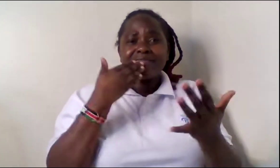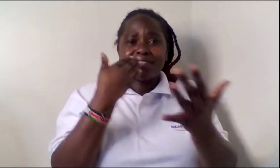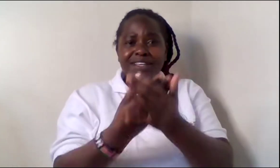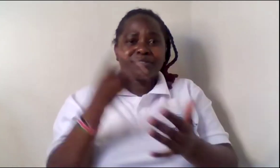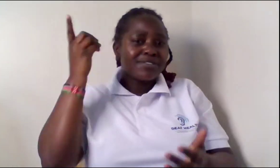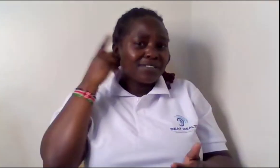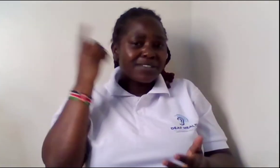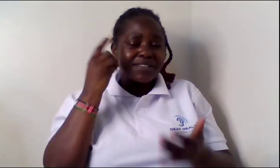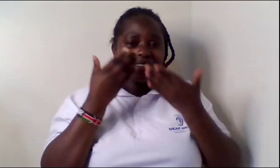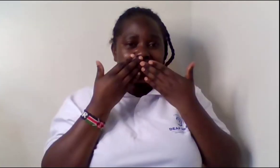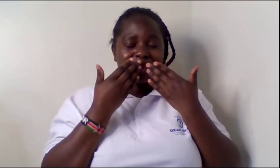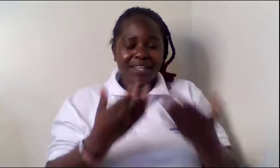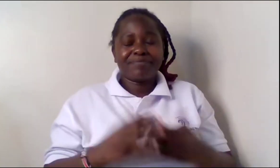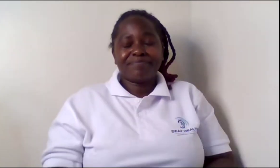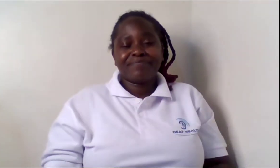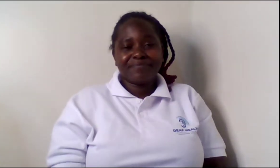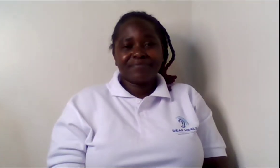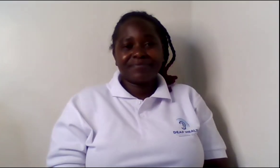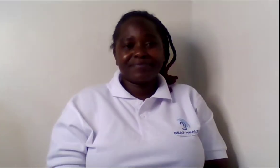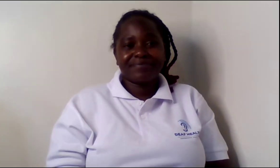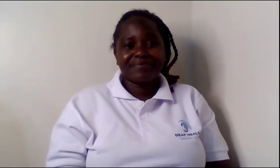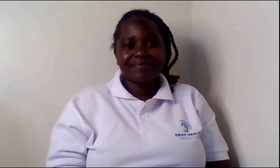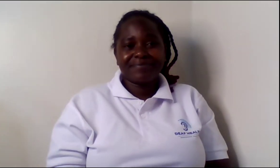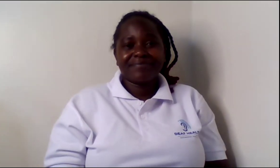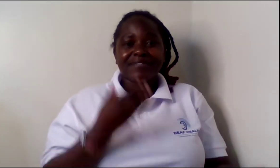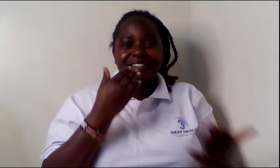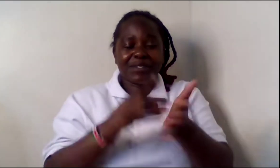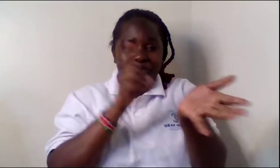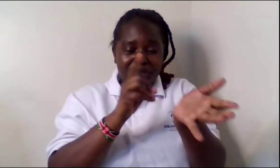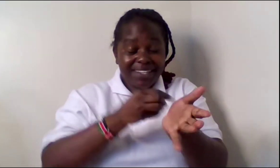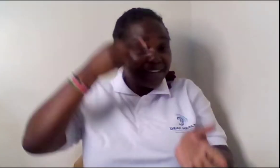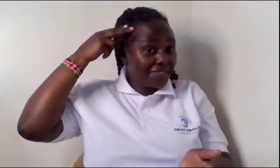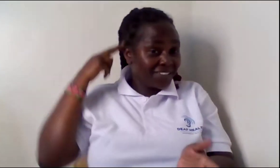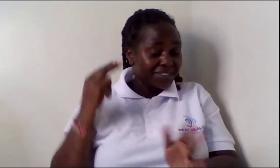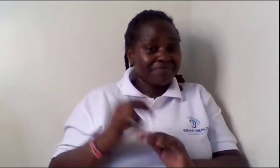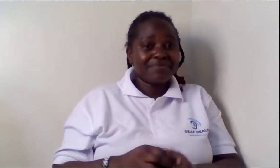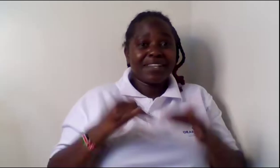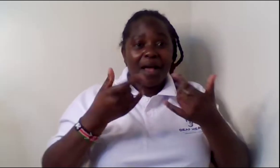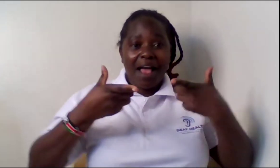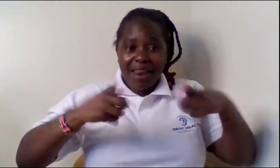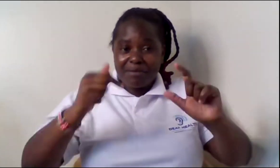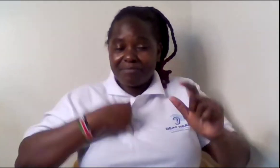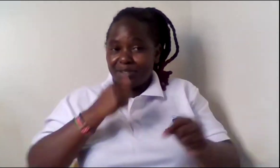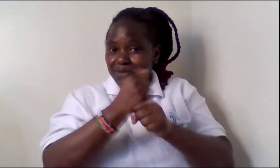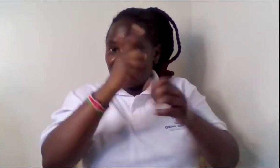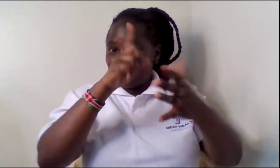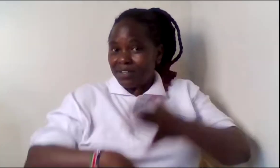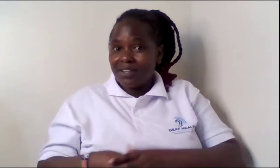continue. Okay, thank you, Dr. Nafisa. Yeah, allow me to also invite Teacher Sese.